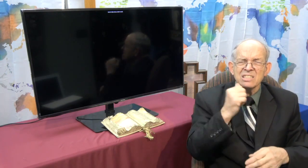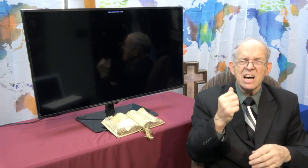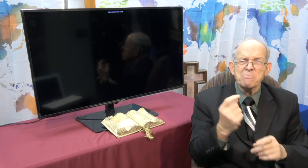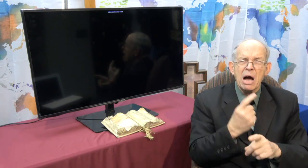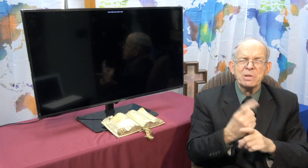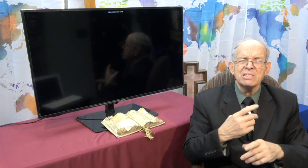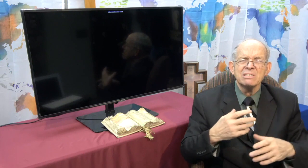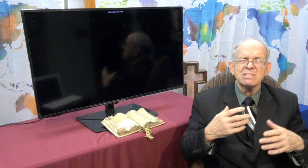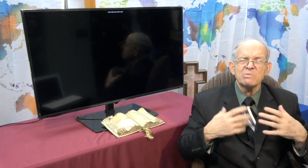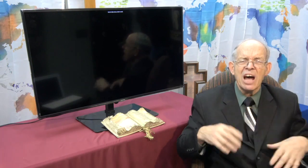not properly dressed.